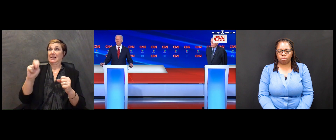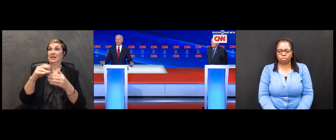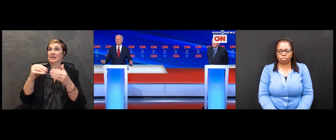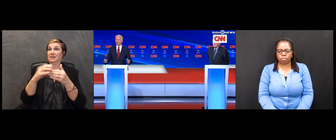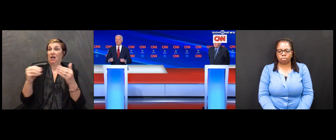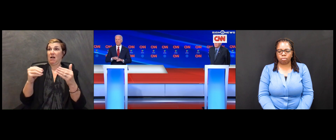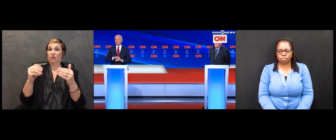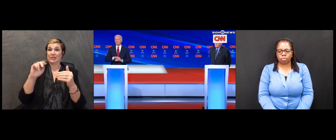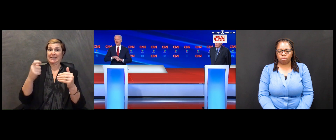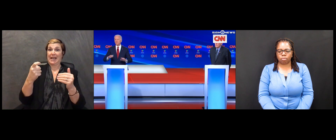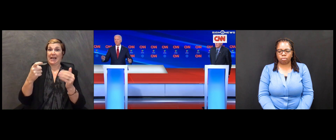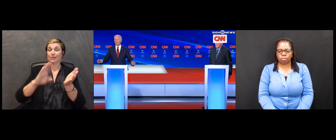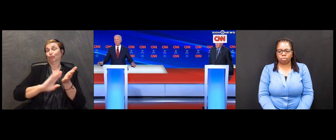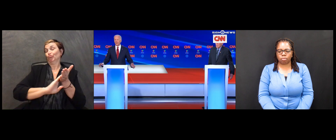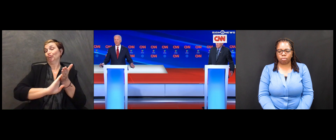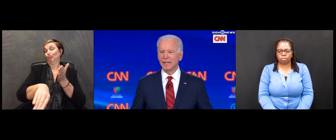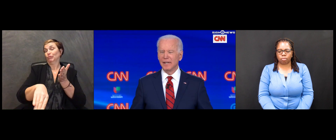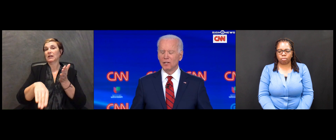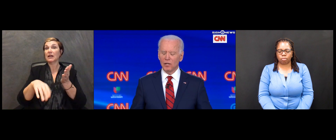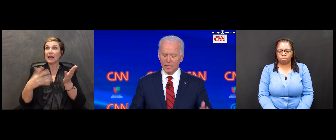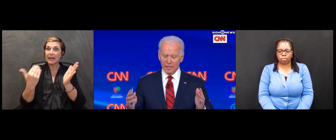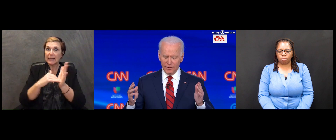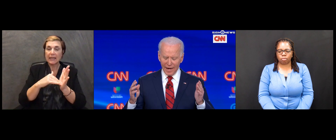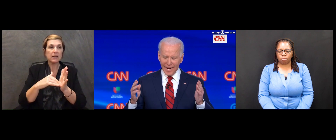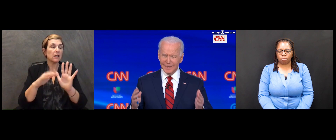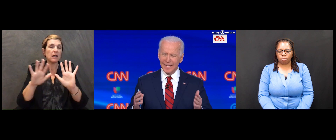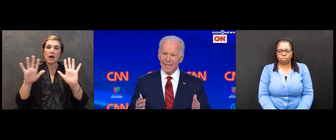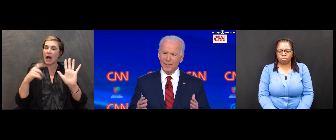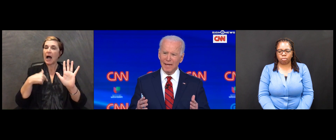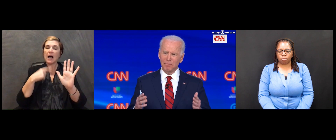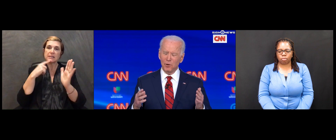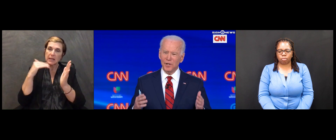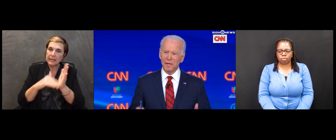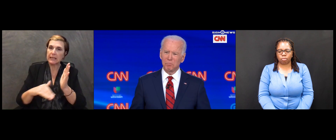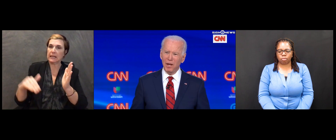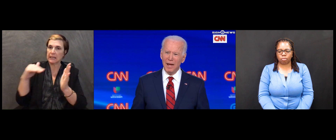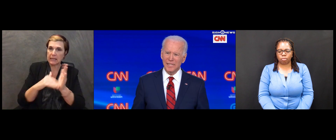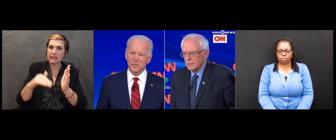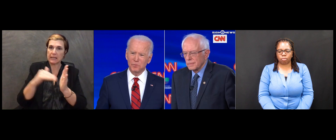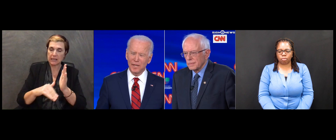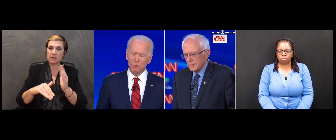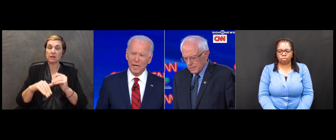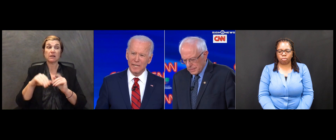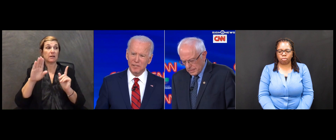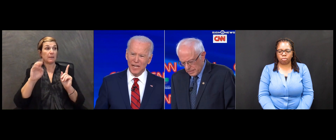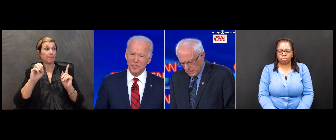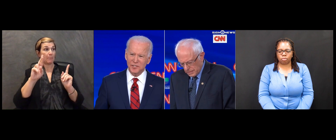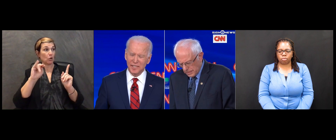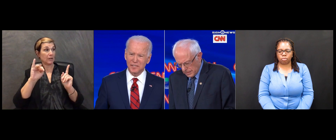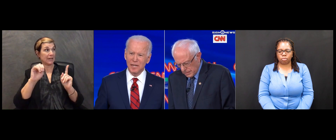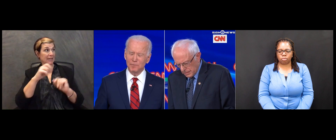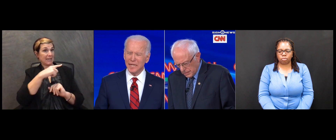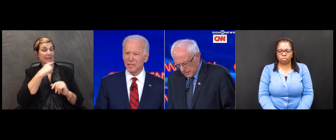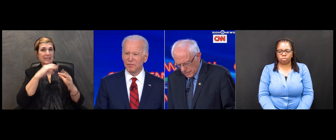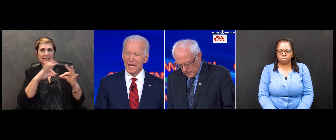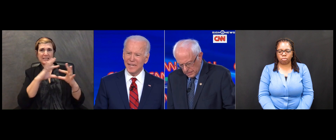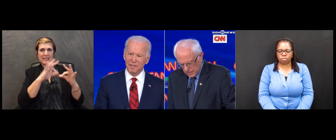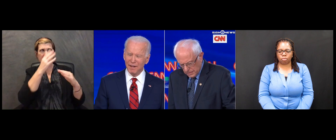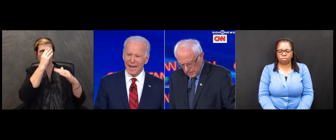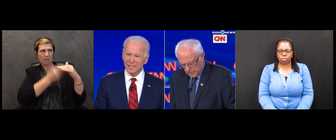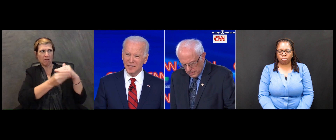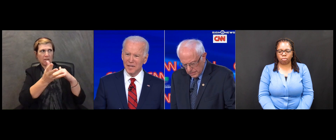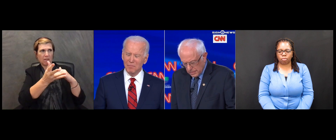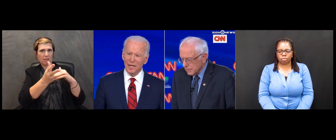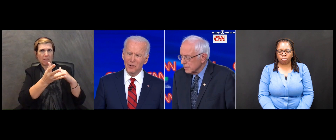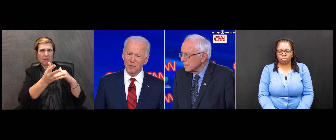this was all about trying to eliminate the safety net. Look, the idea that Bernie implies way he says things, speaking of